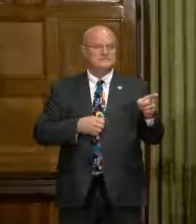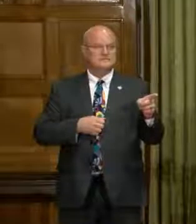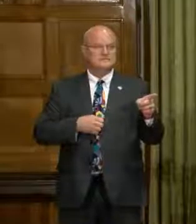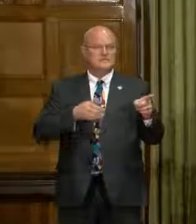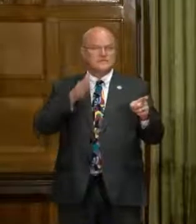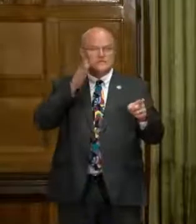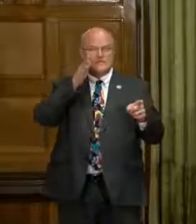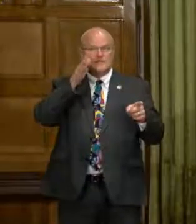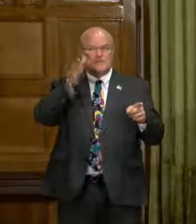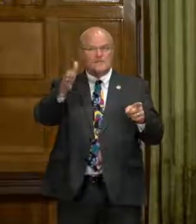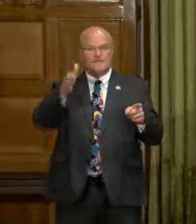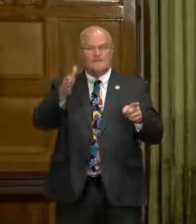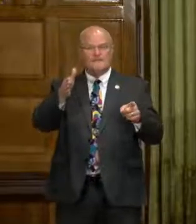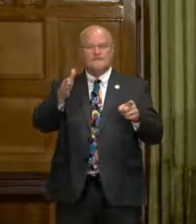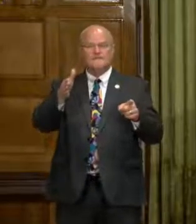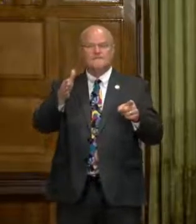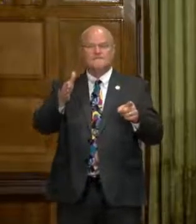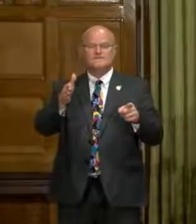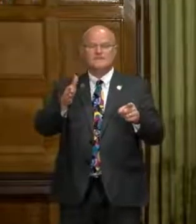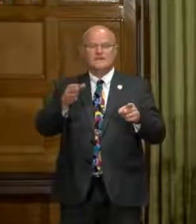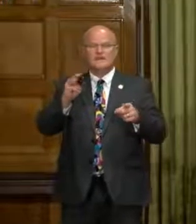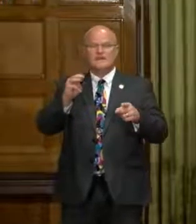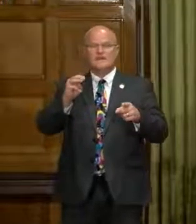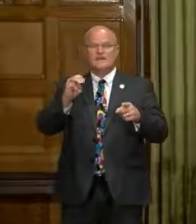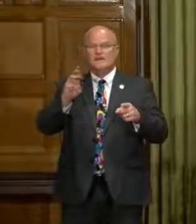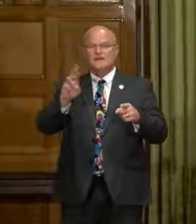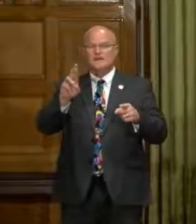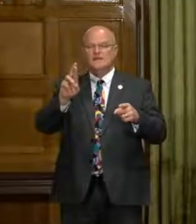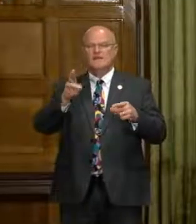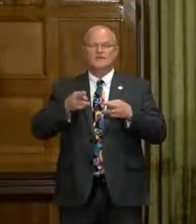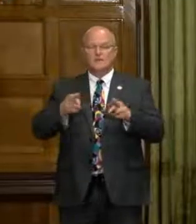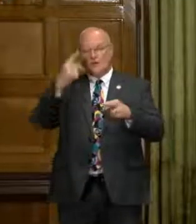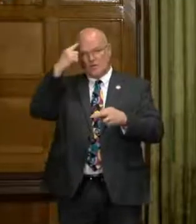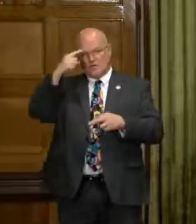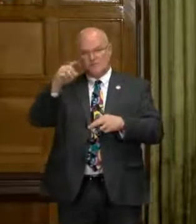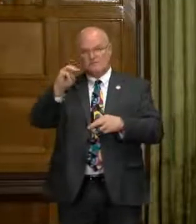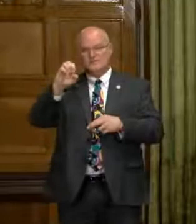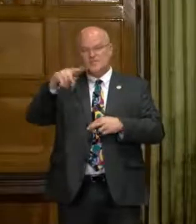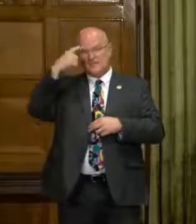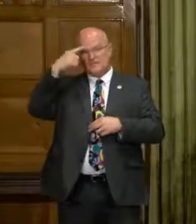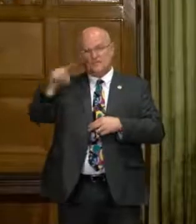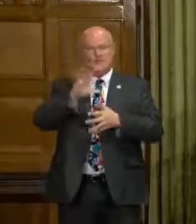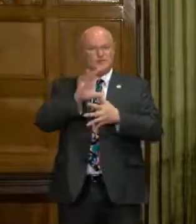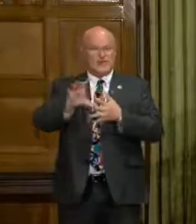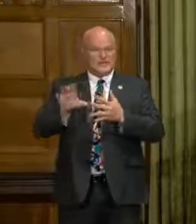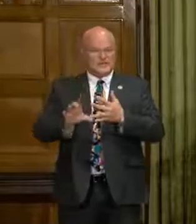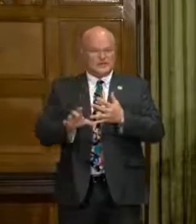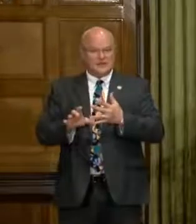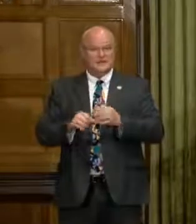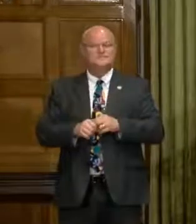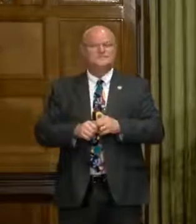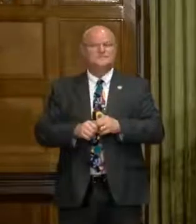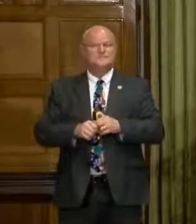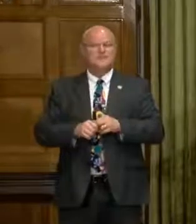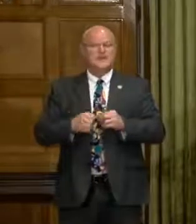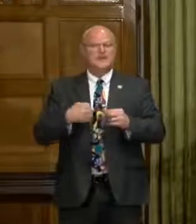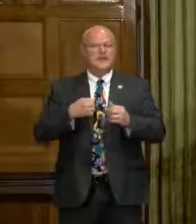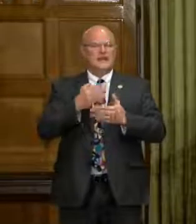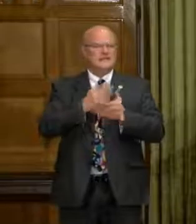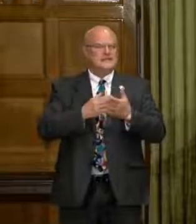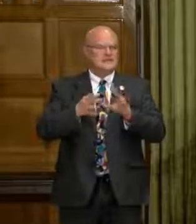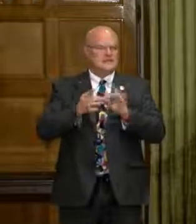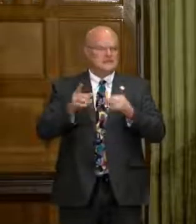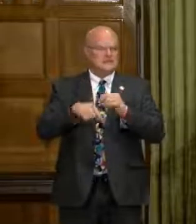roadmap for the White House gate criteria, in addition to the gate criteria, they have a section that talks